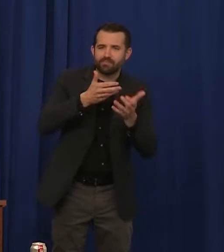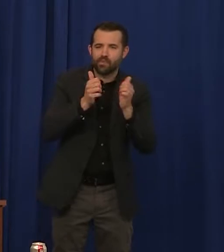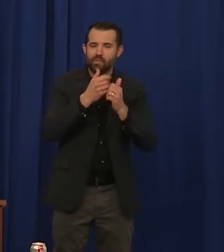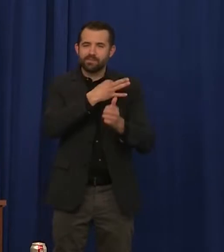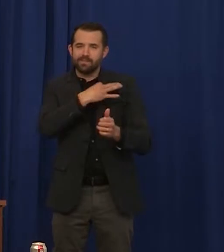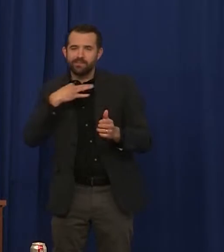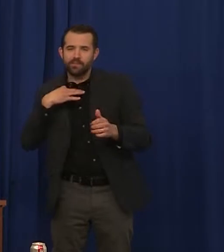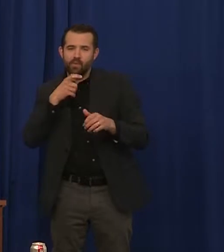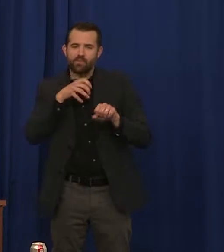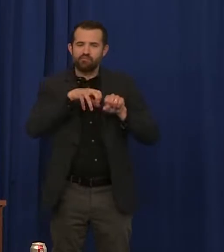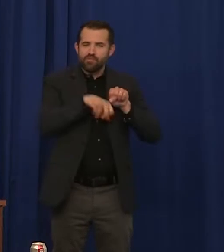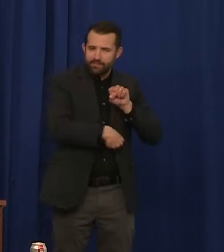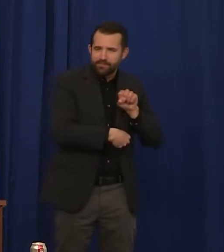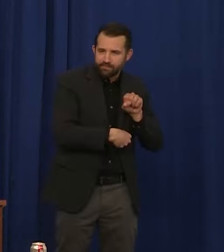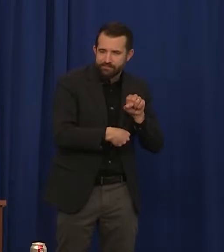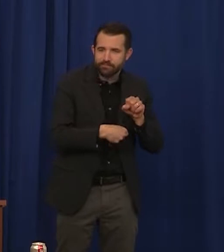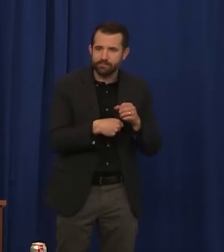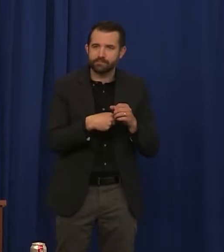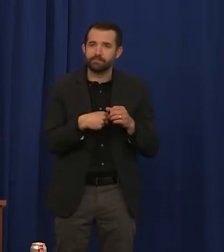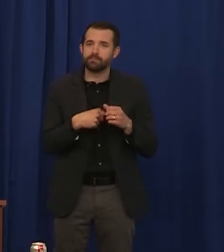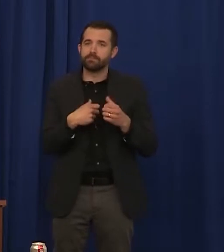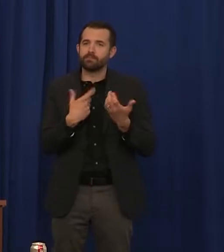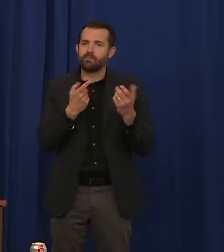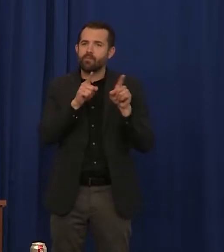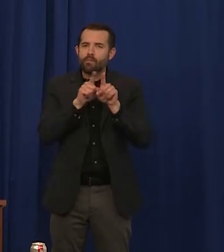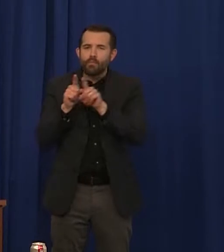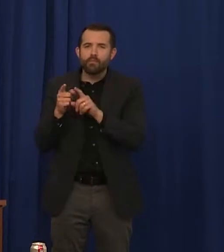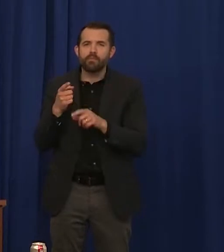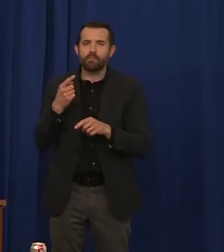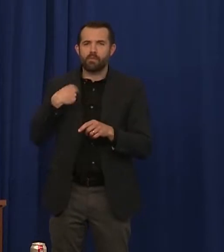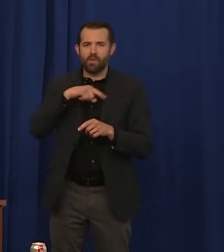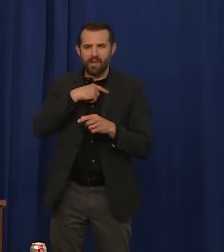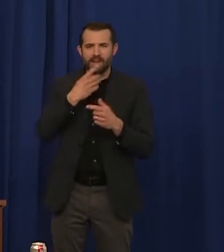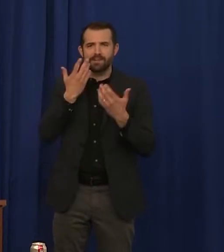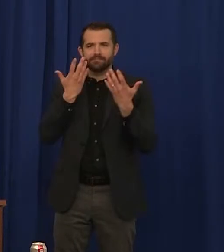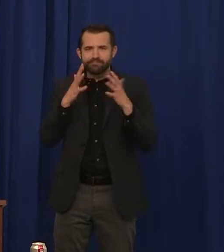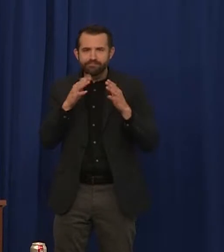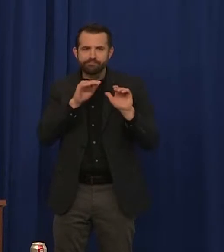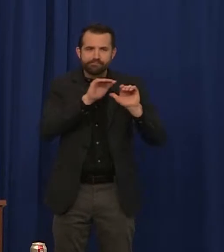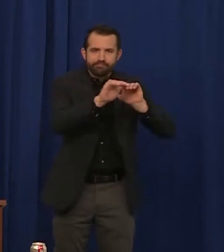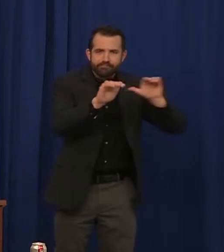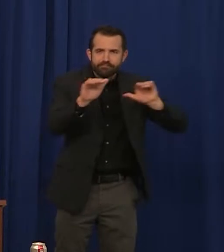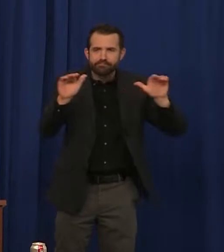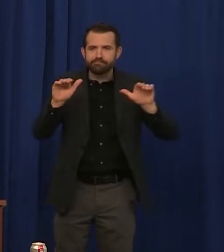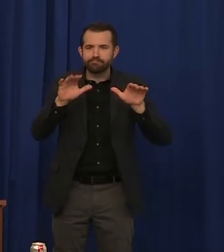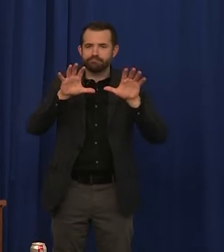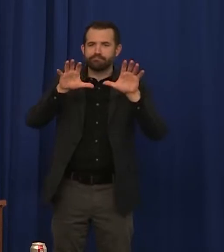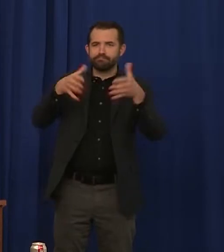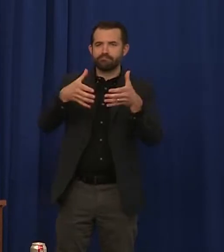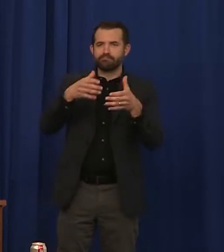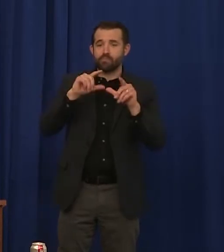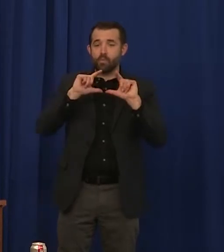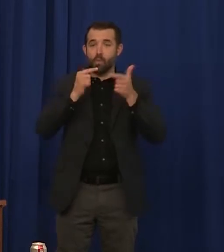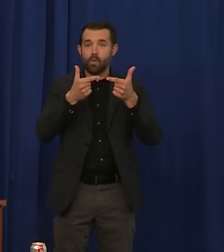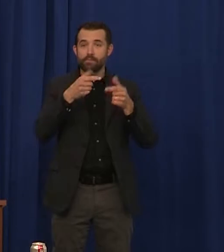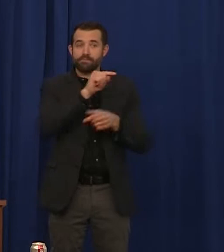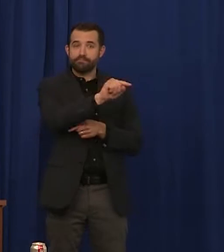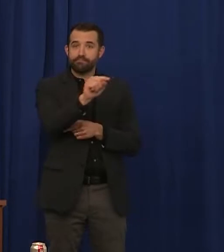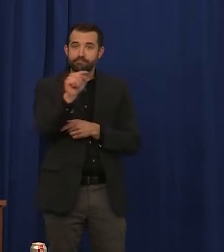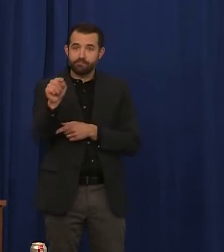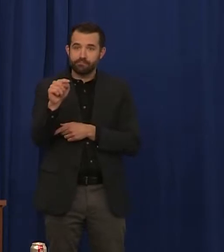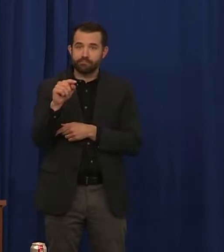and even gone a step further, which is to organize a core group of individuals across the state,